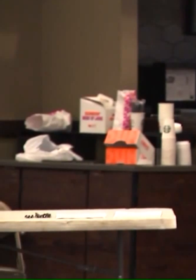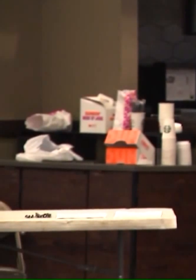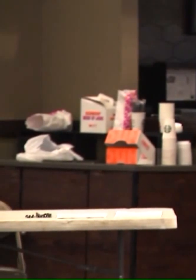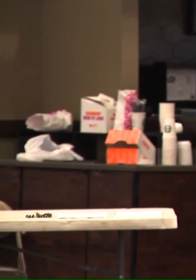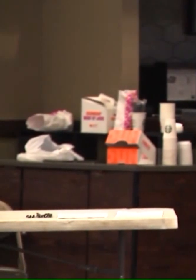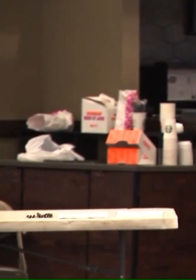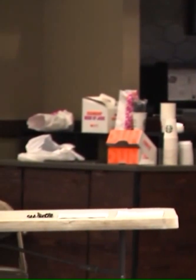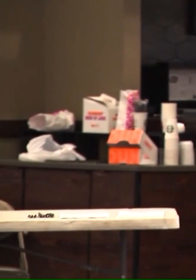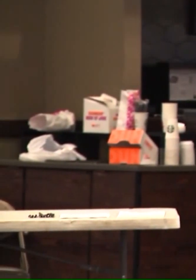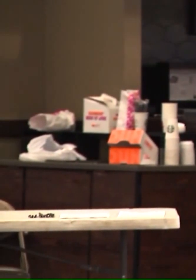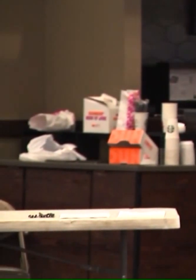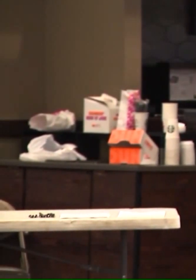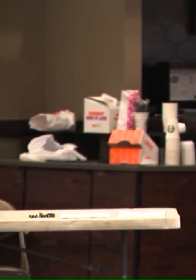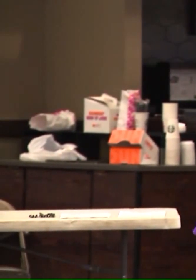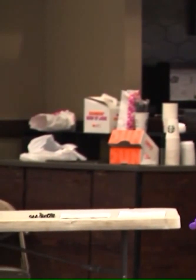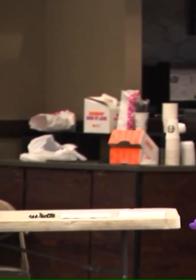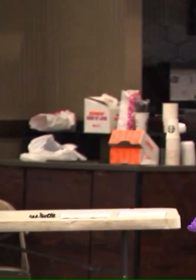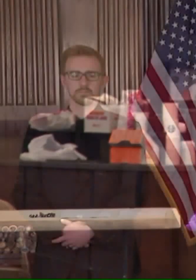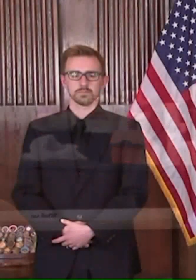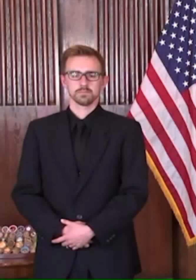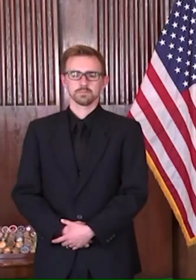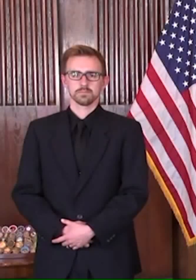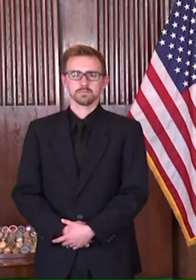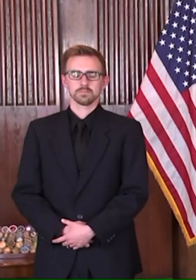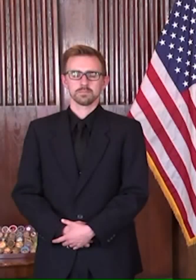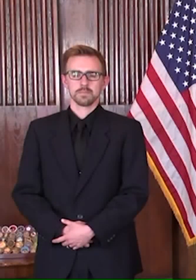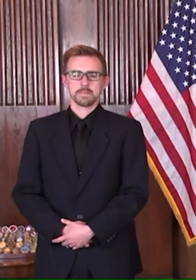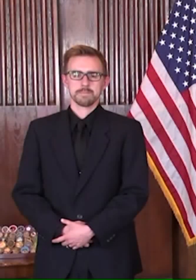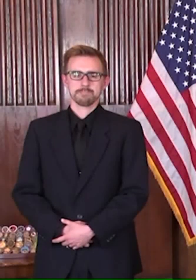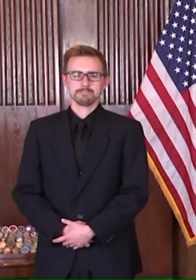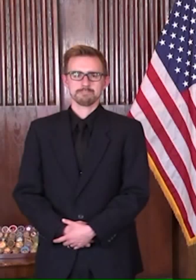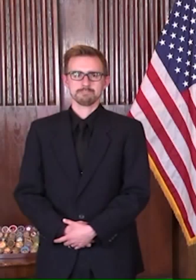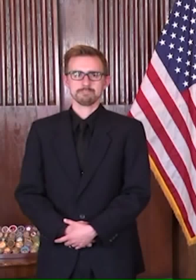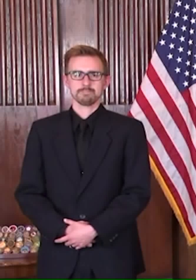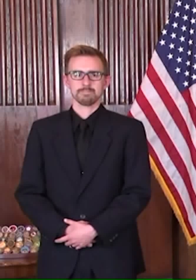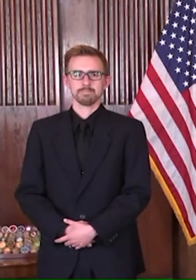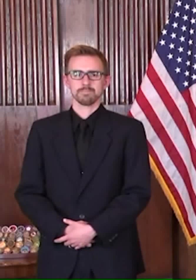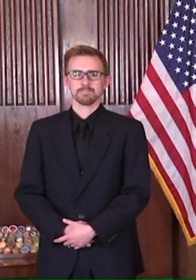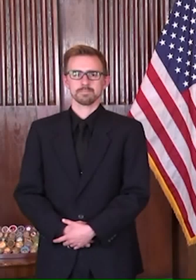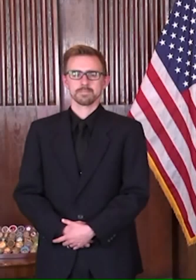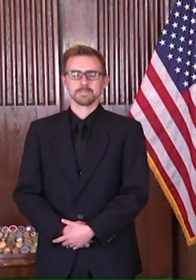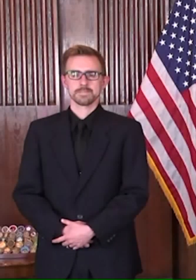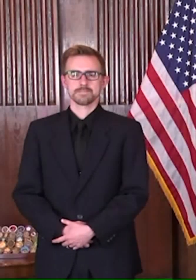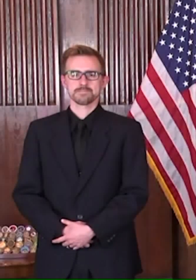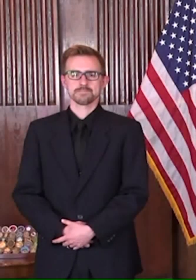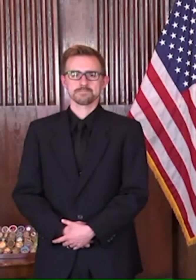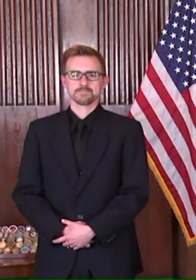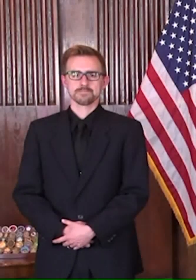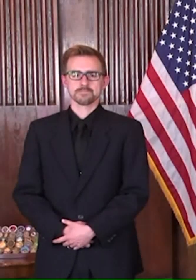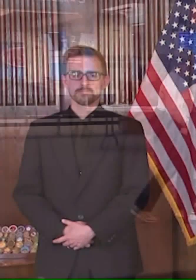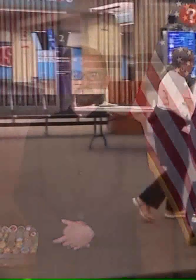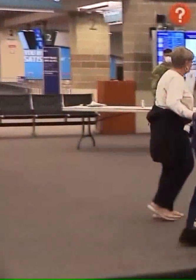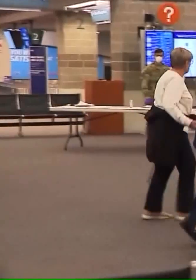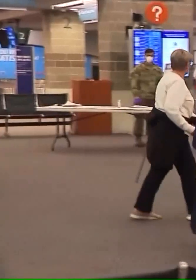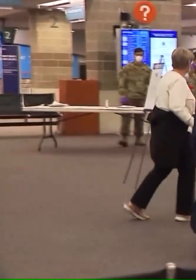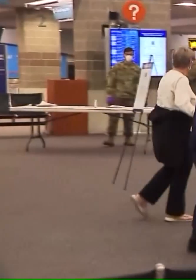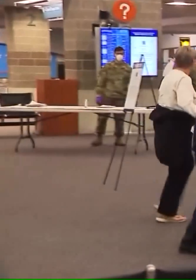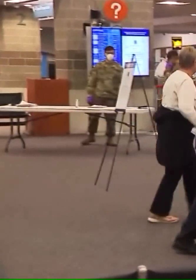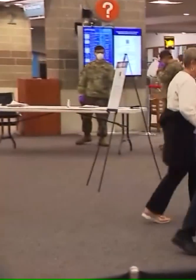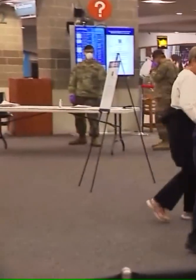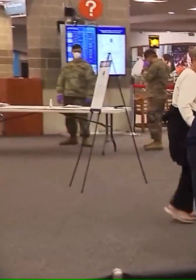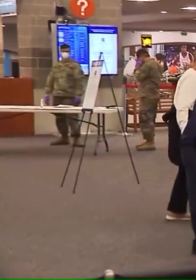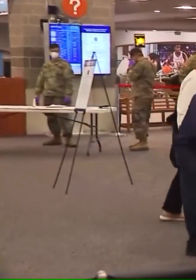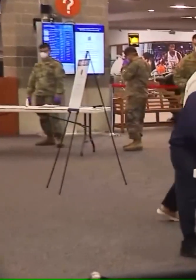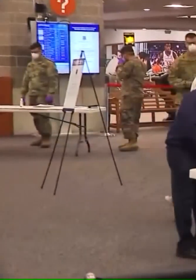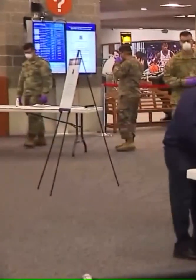potential sites for hospital overflow if needed. The governor has not said he expects there to be an overflow, but says the Guard and the